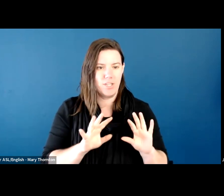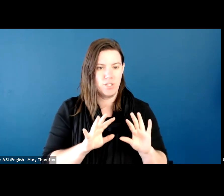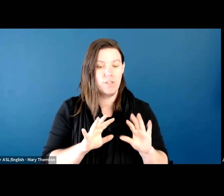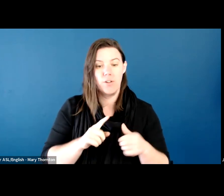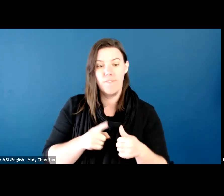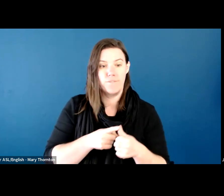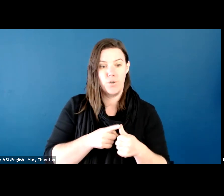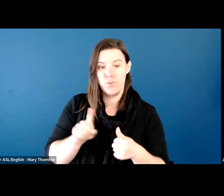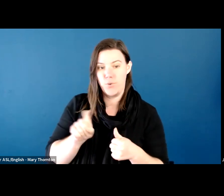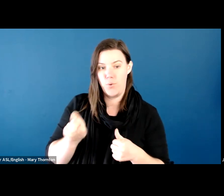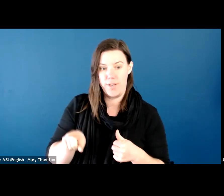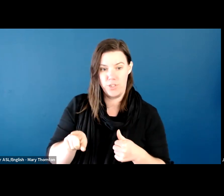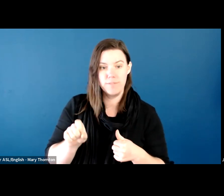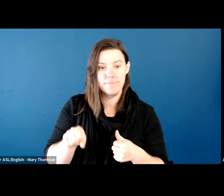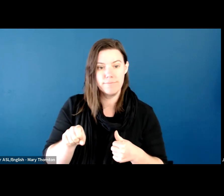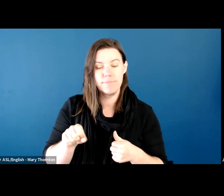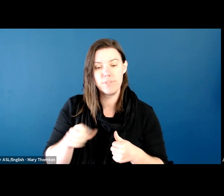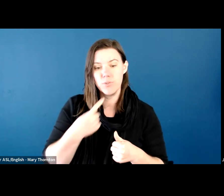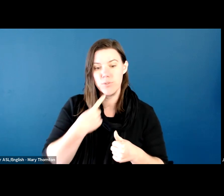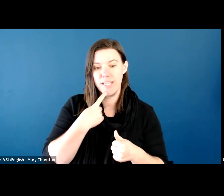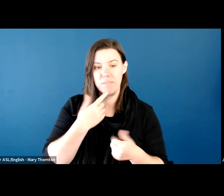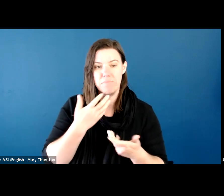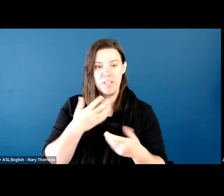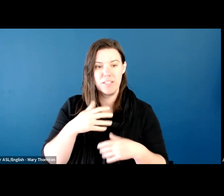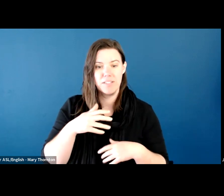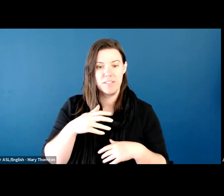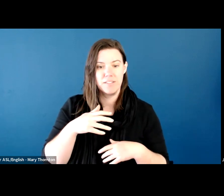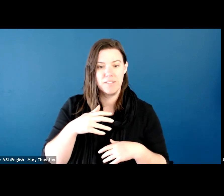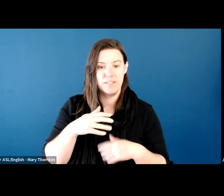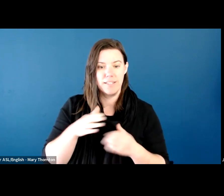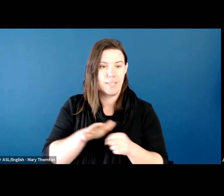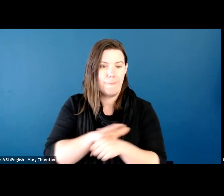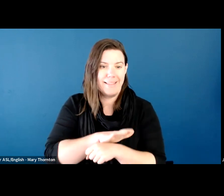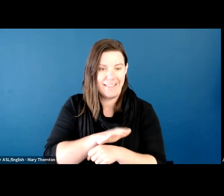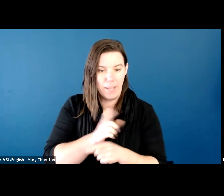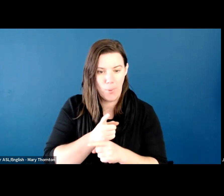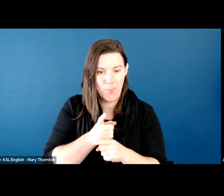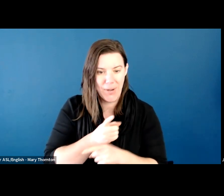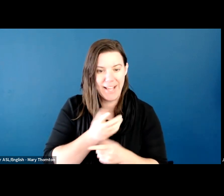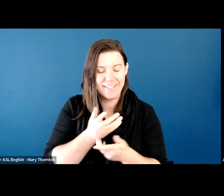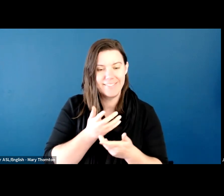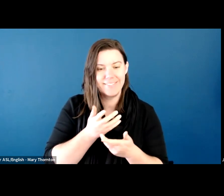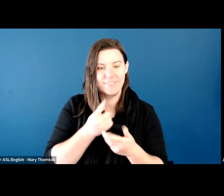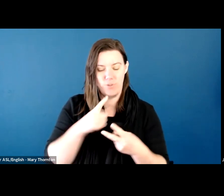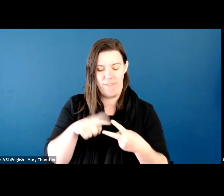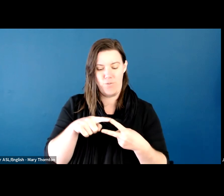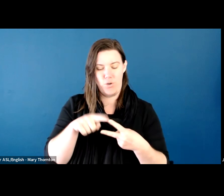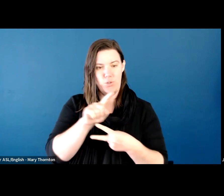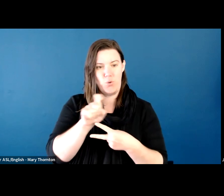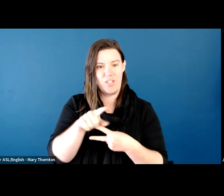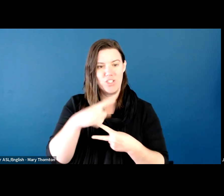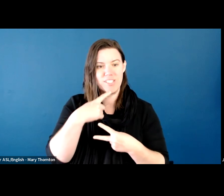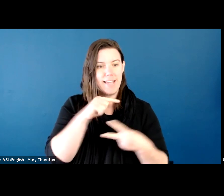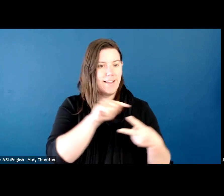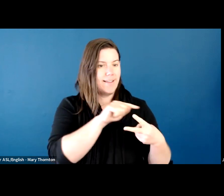completely appropriate to have a response such as, under these conditions, I think it would be appropriate to have EMS or